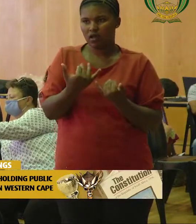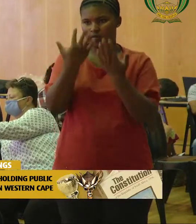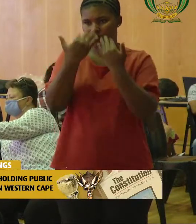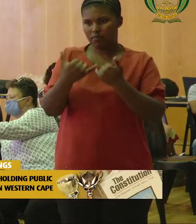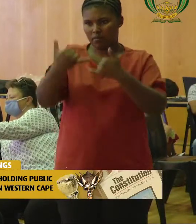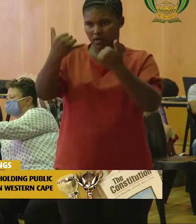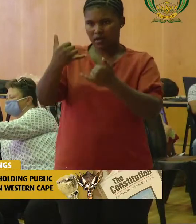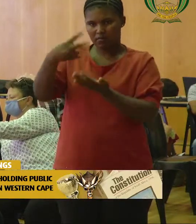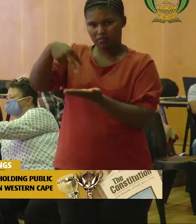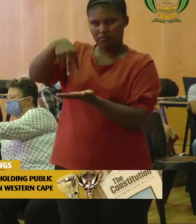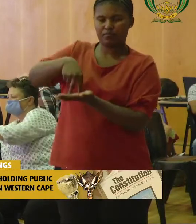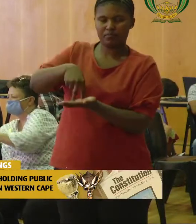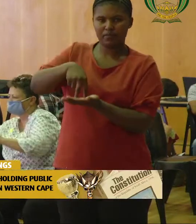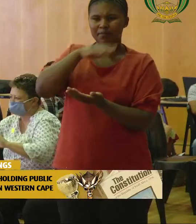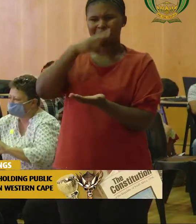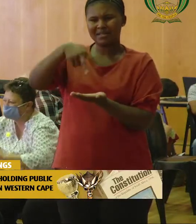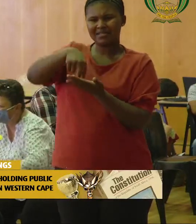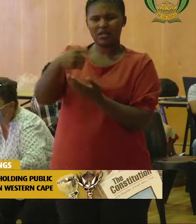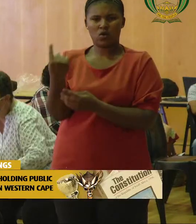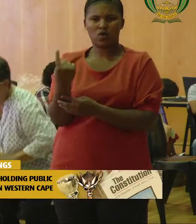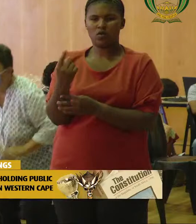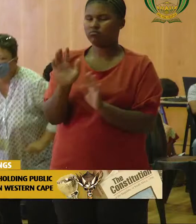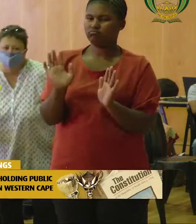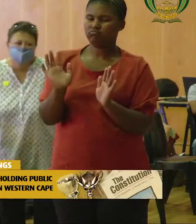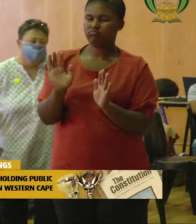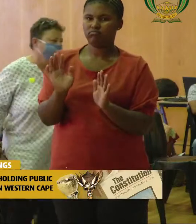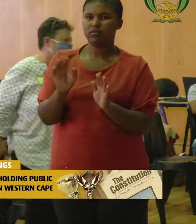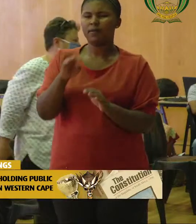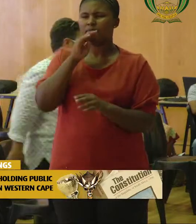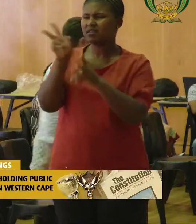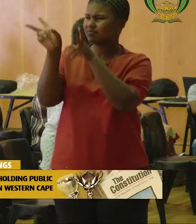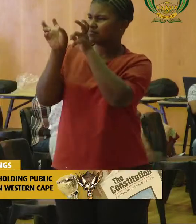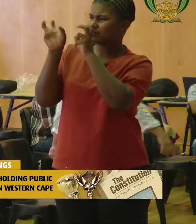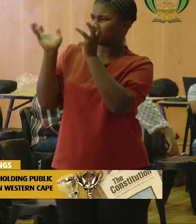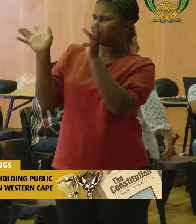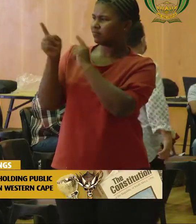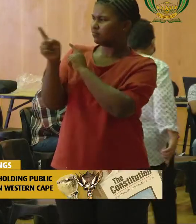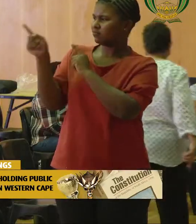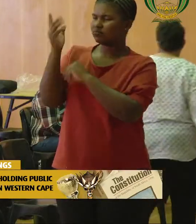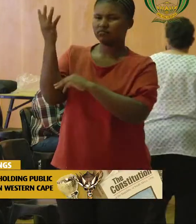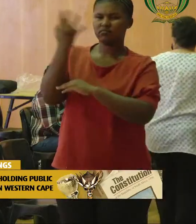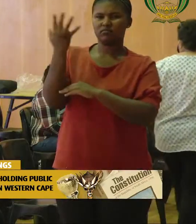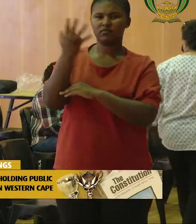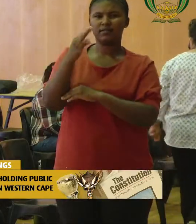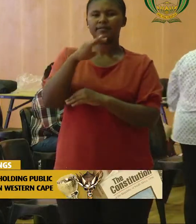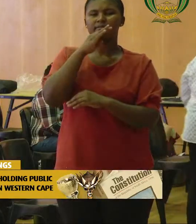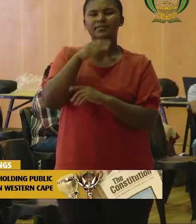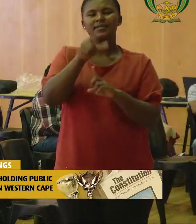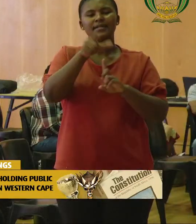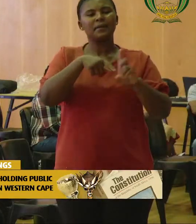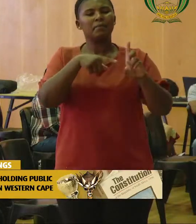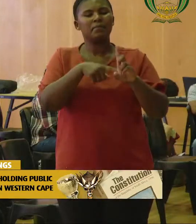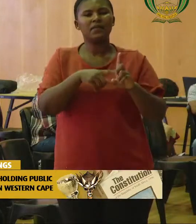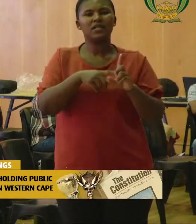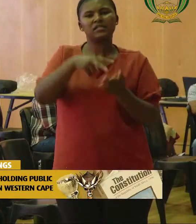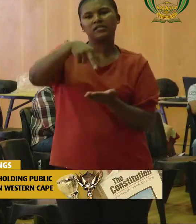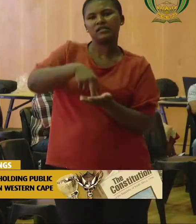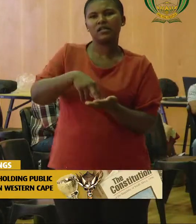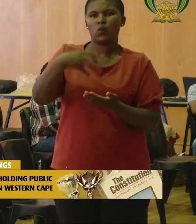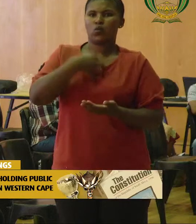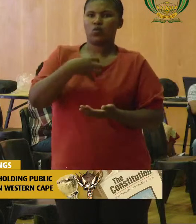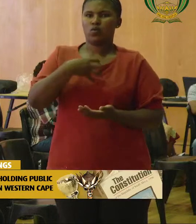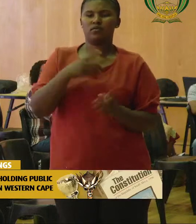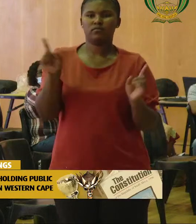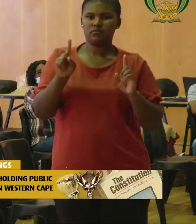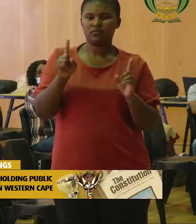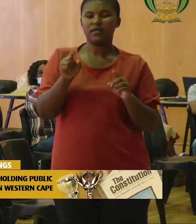person is not standing alone. I've listened to previous speakers. That person is not the entity on her or on his own. That